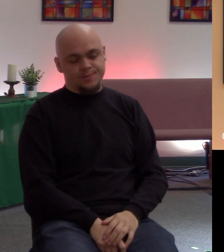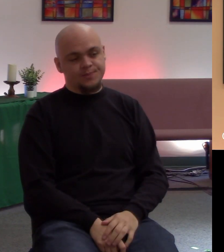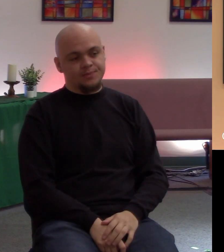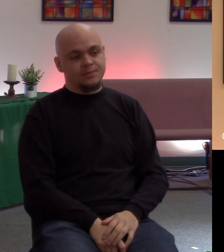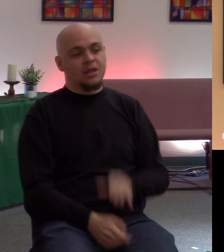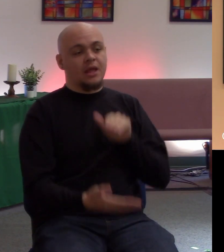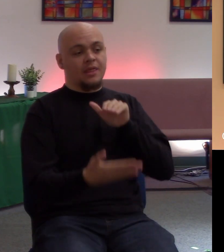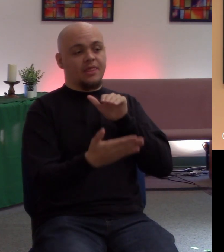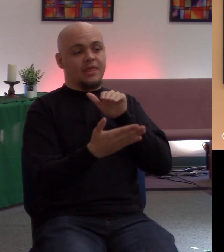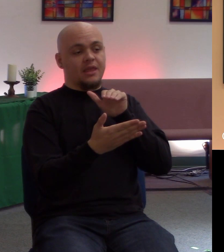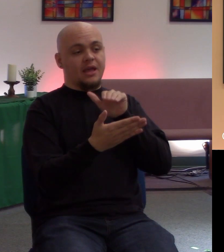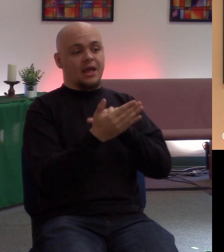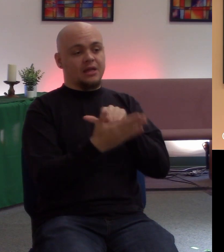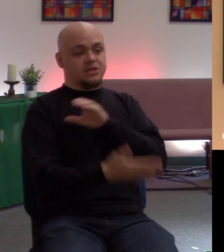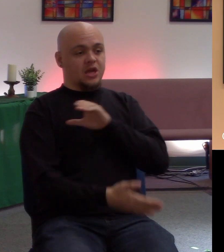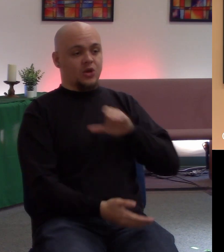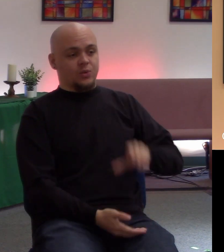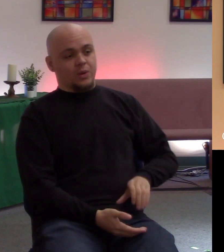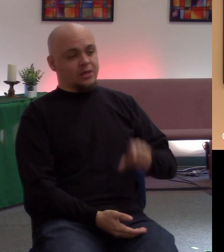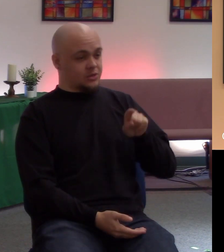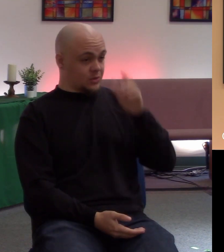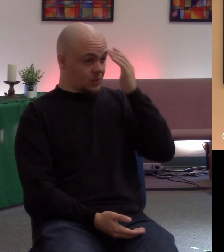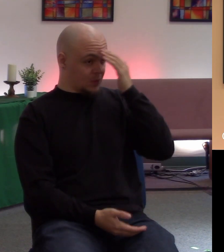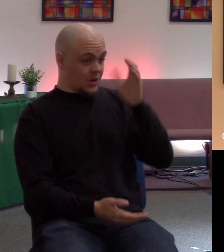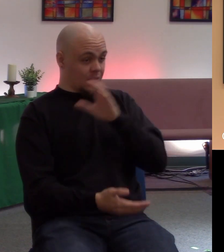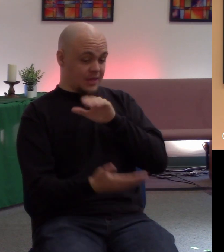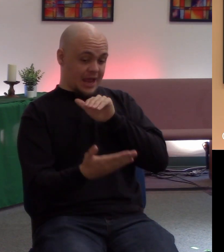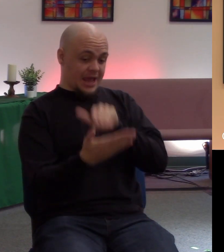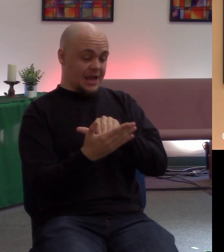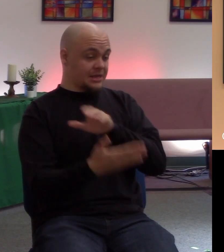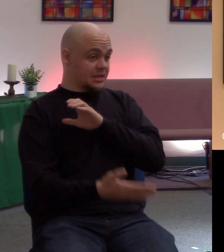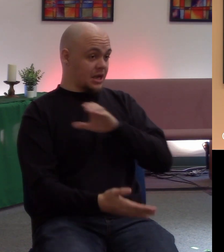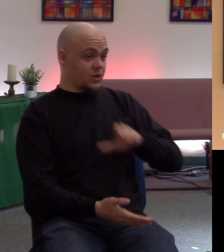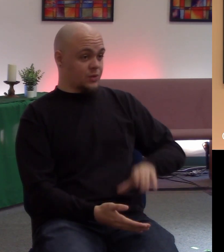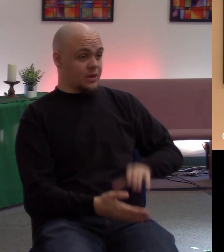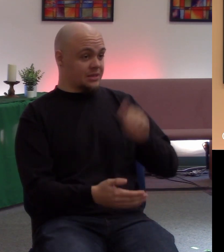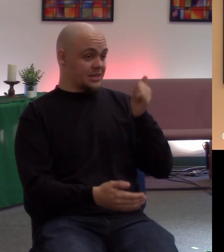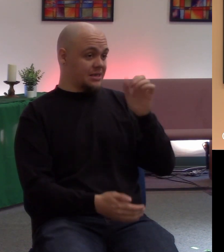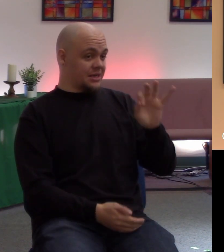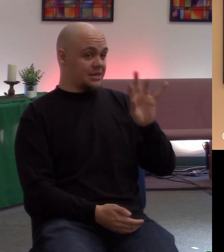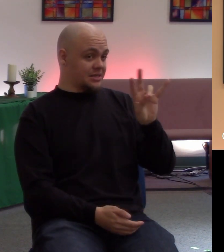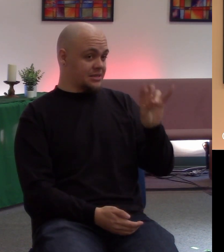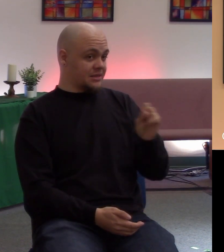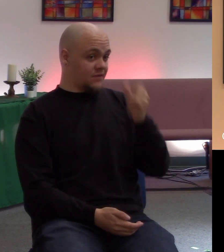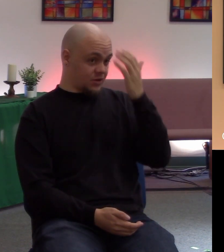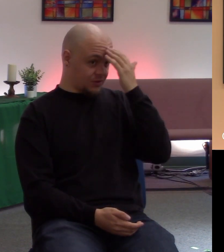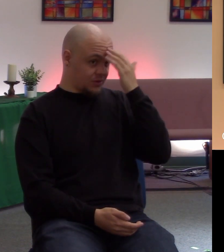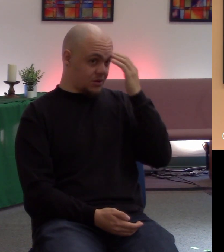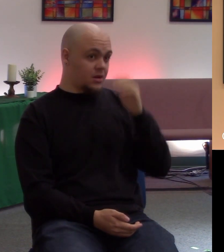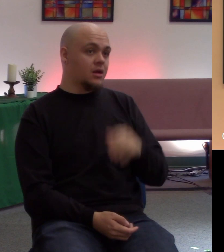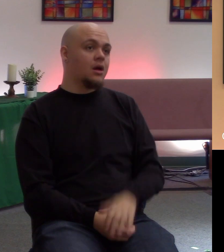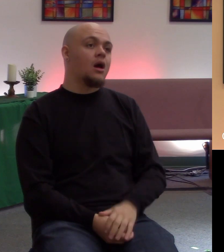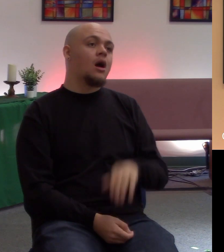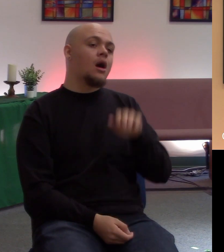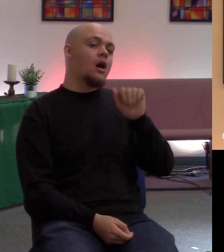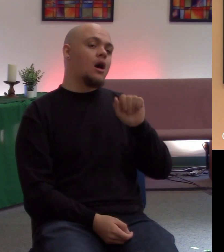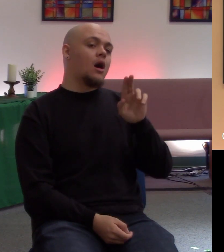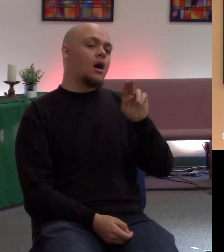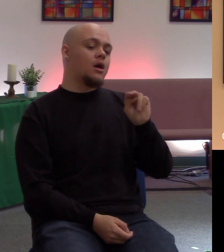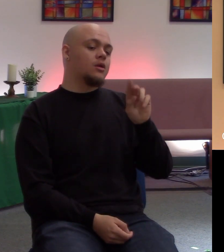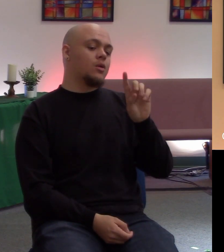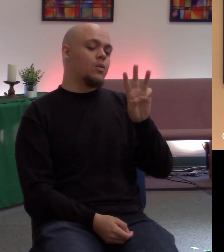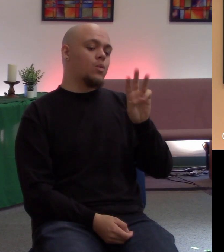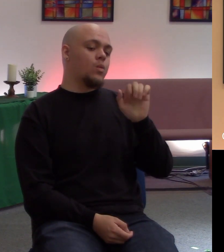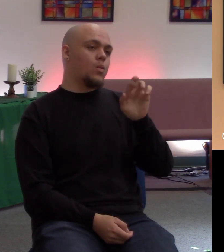He'd also named the Antichrist. Anybody know who the Antichrist was in 1970? Anwar